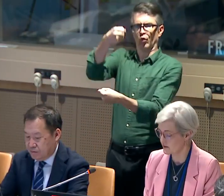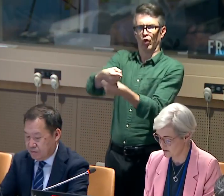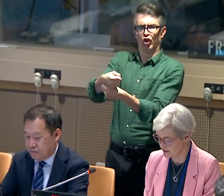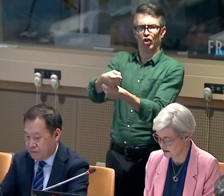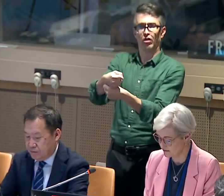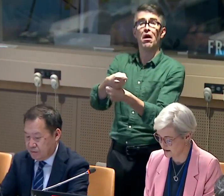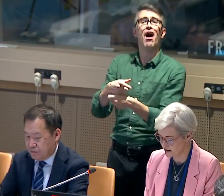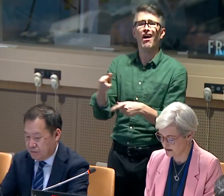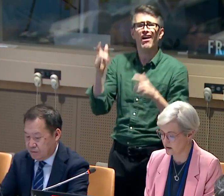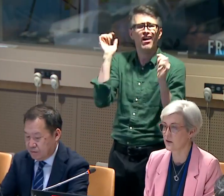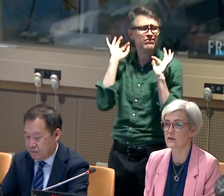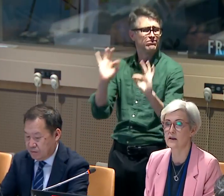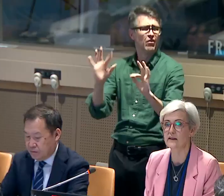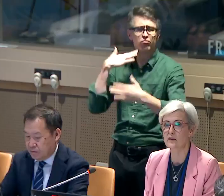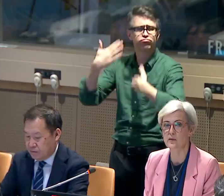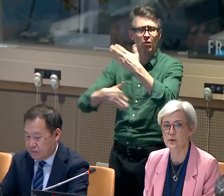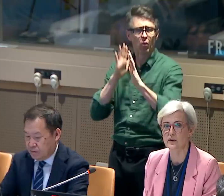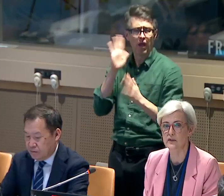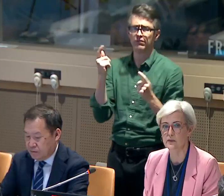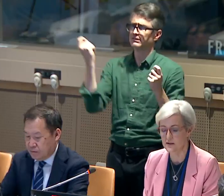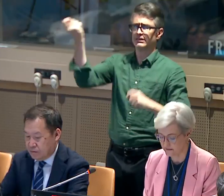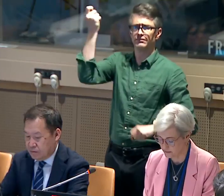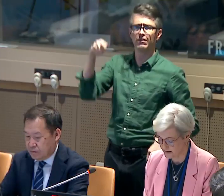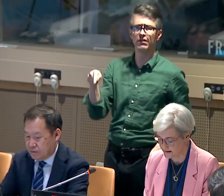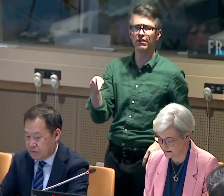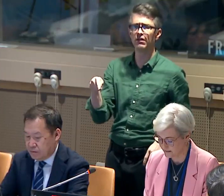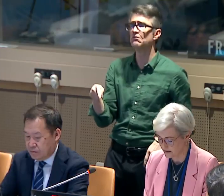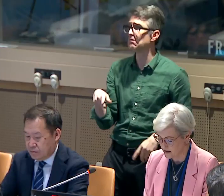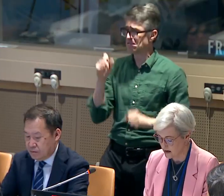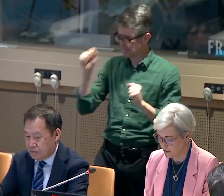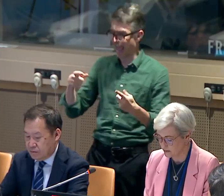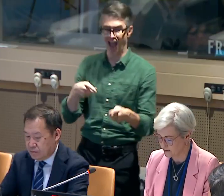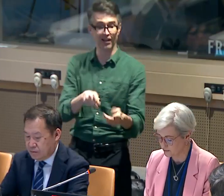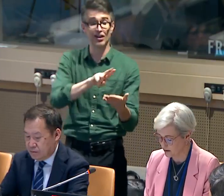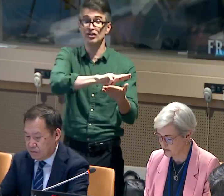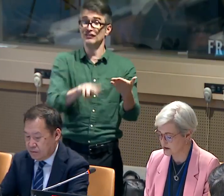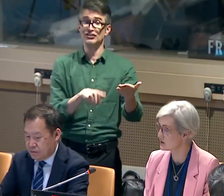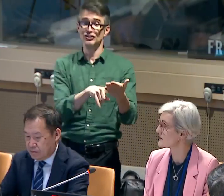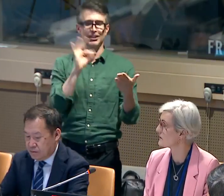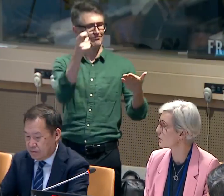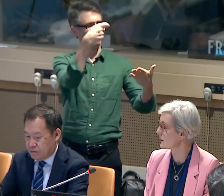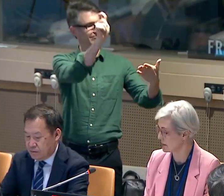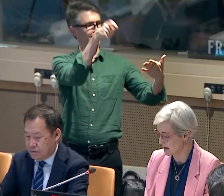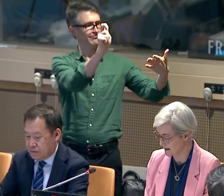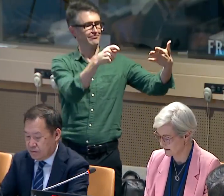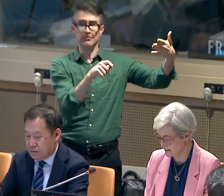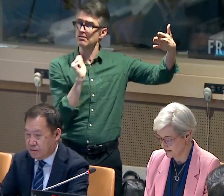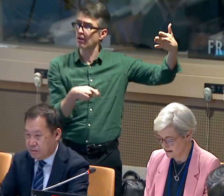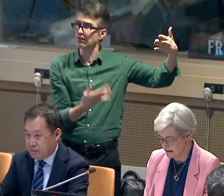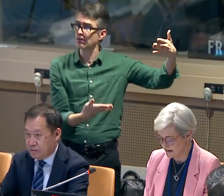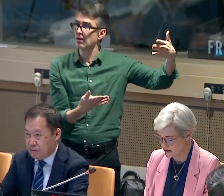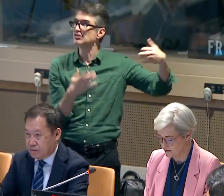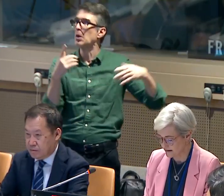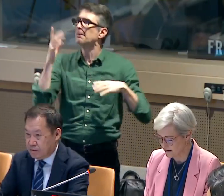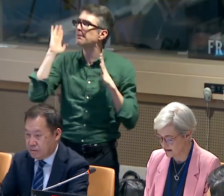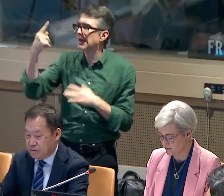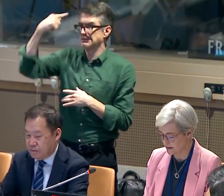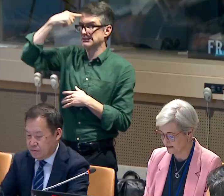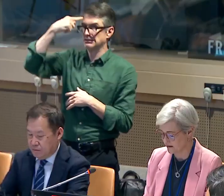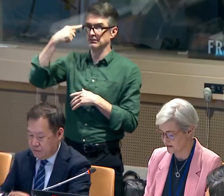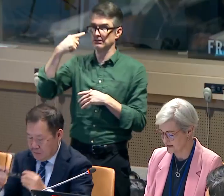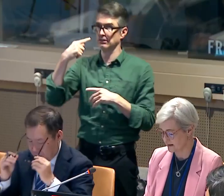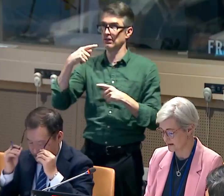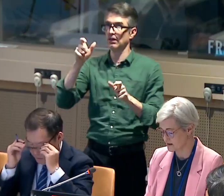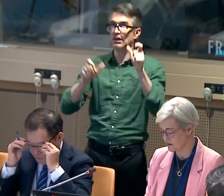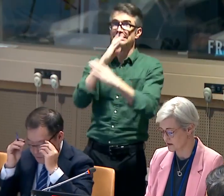effect to the Convention on the Rights of Persons with Disabilities, uphold the promise to leave no one behind, and strengthen the